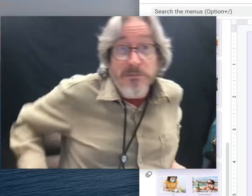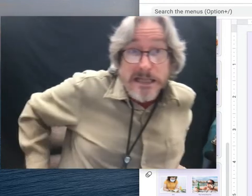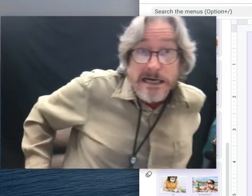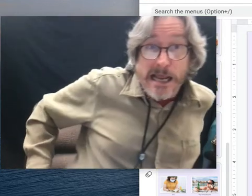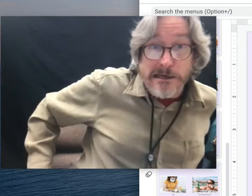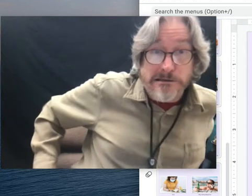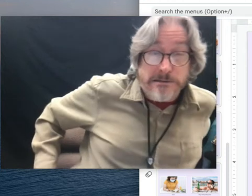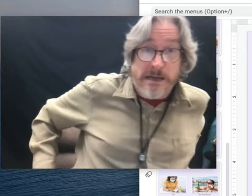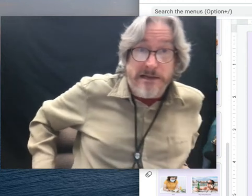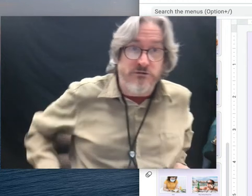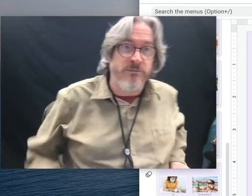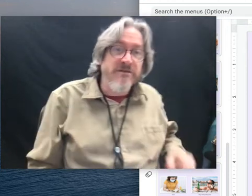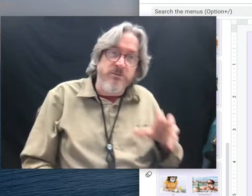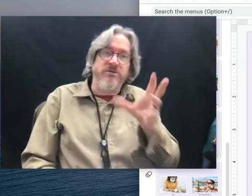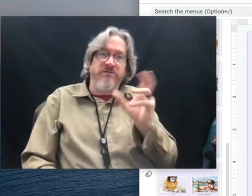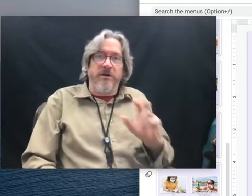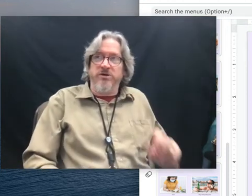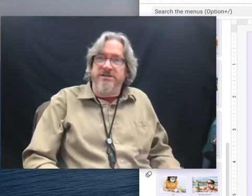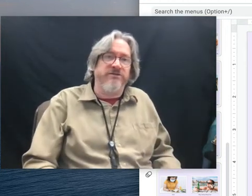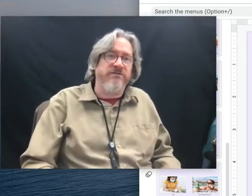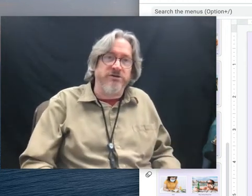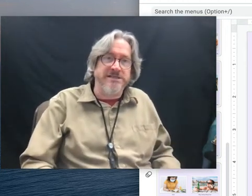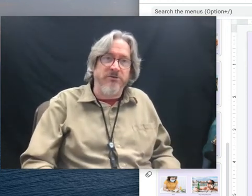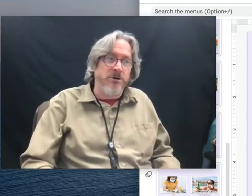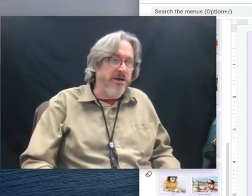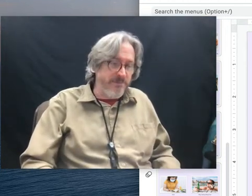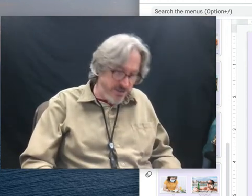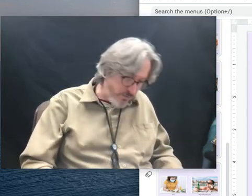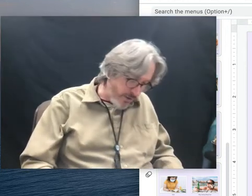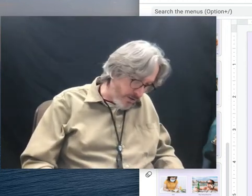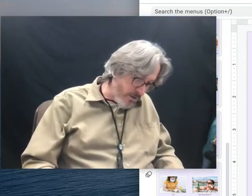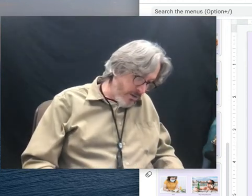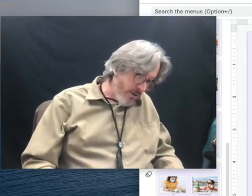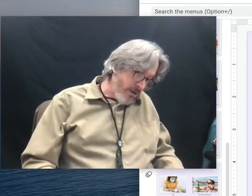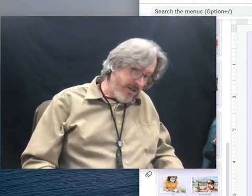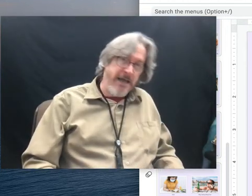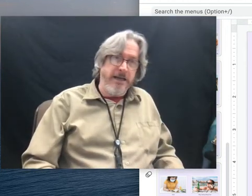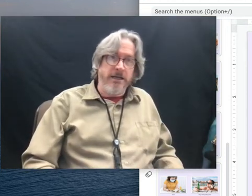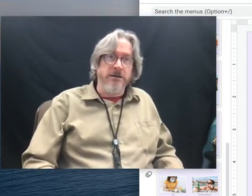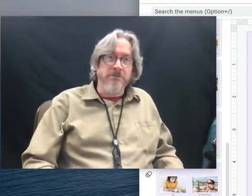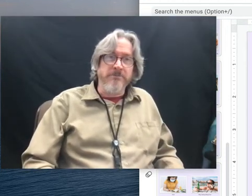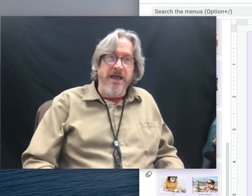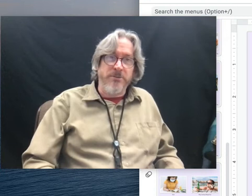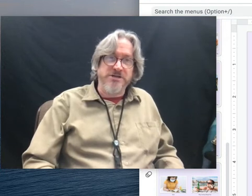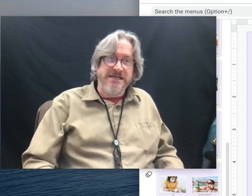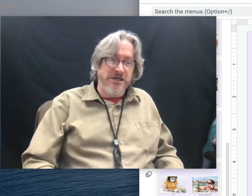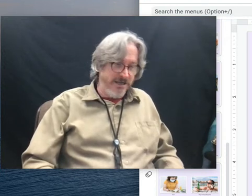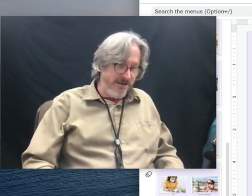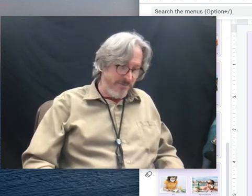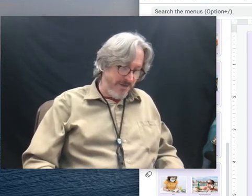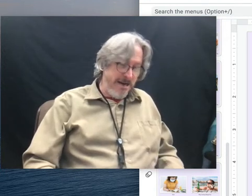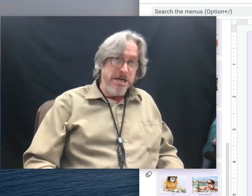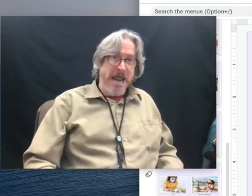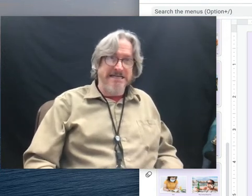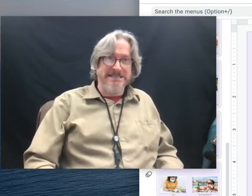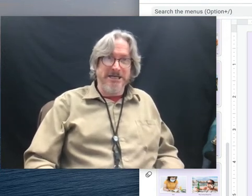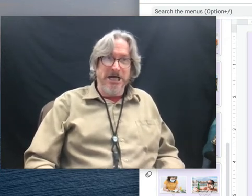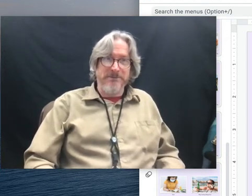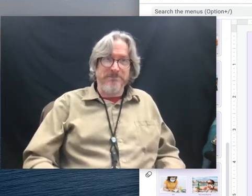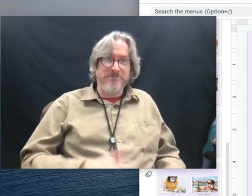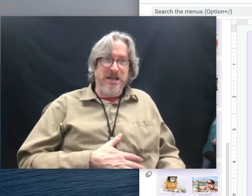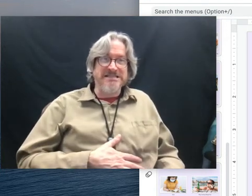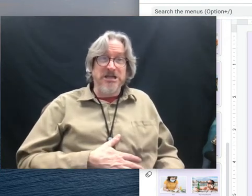sorry I'm late, I had to go to the bathroom. If you remember the very first South Park episode where Kenny had a particularly